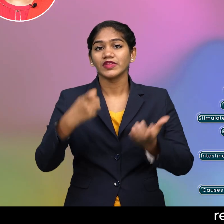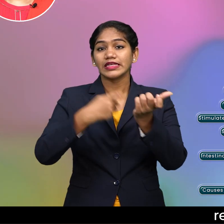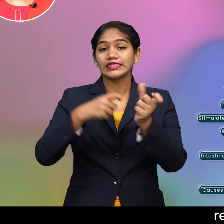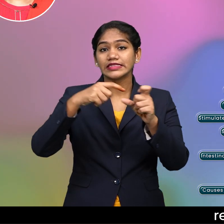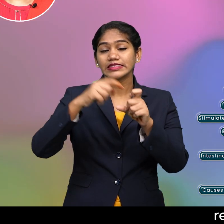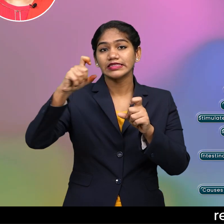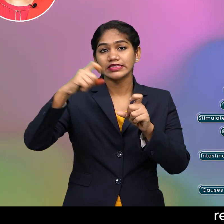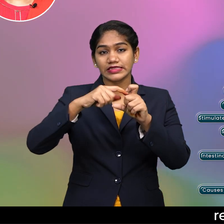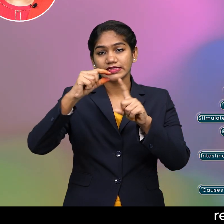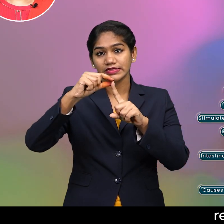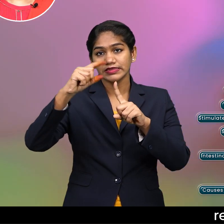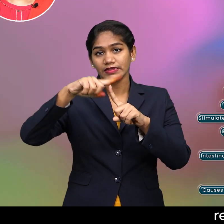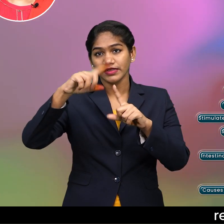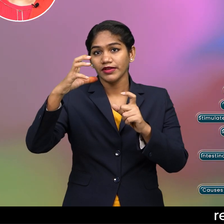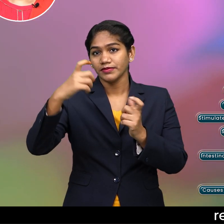receptors.